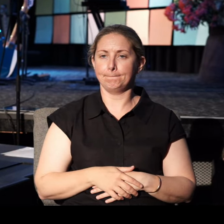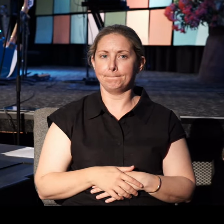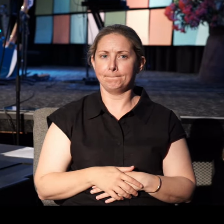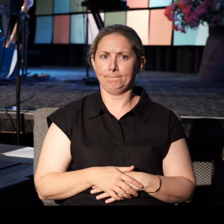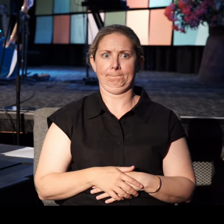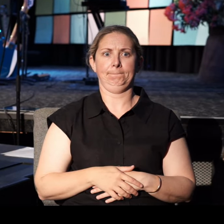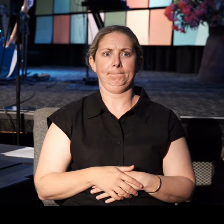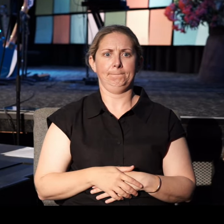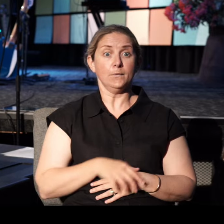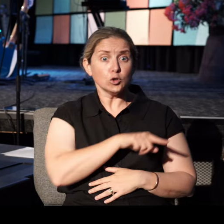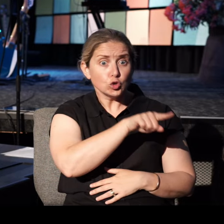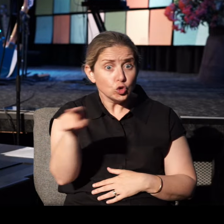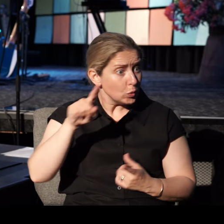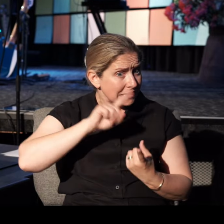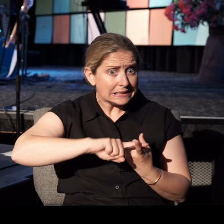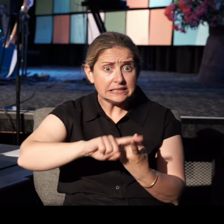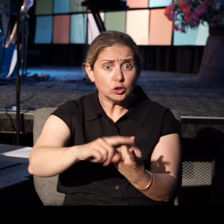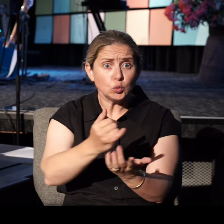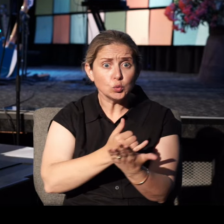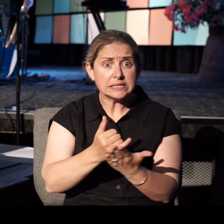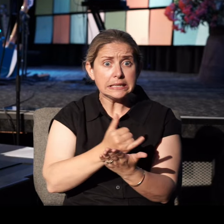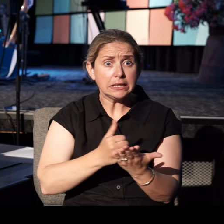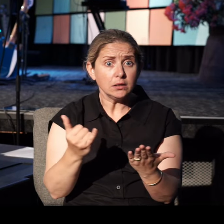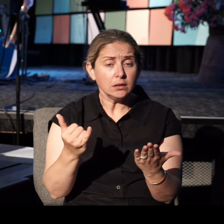Do you continue to sin?